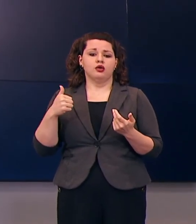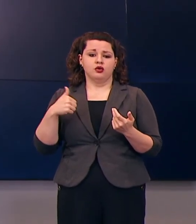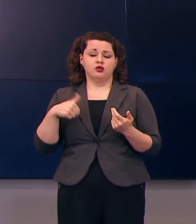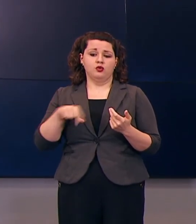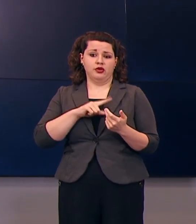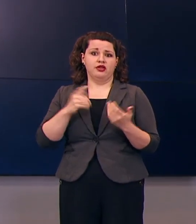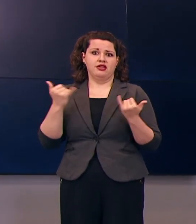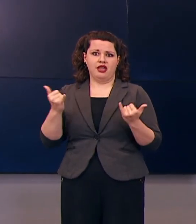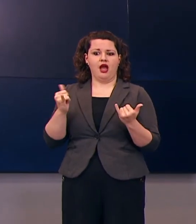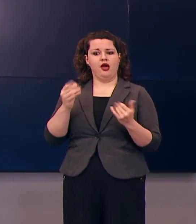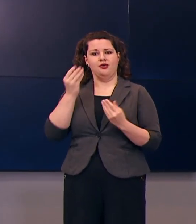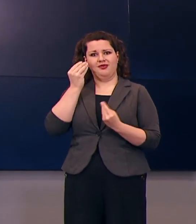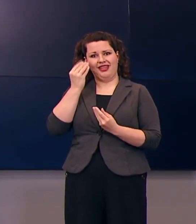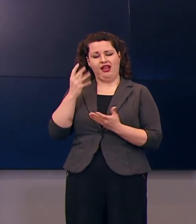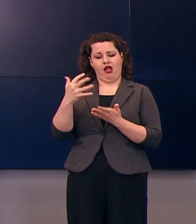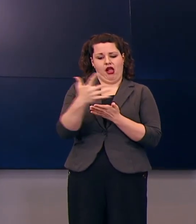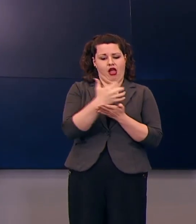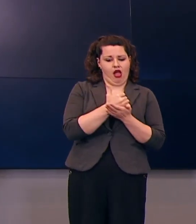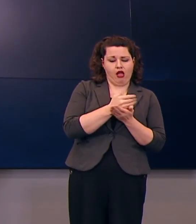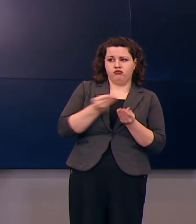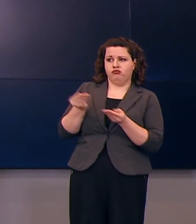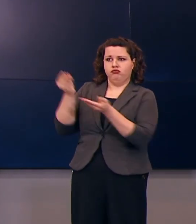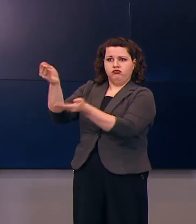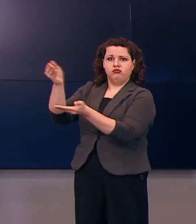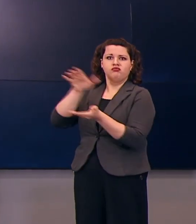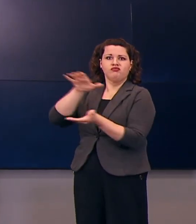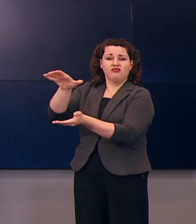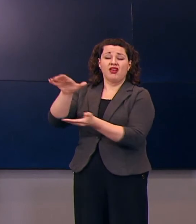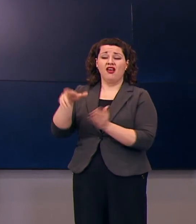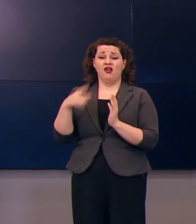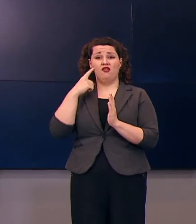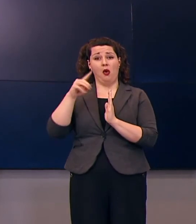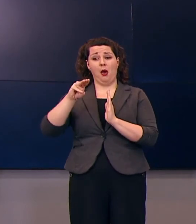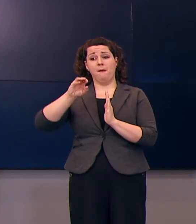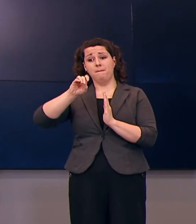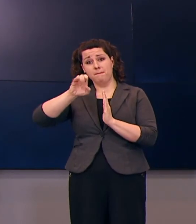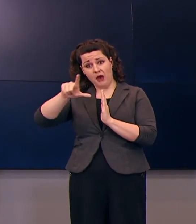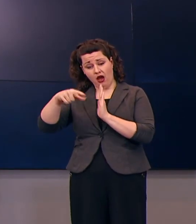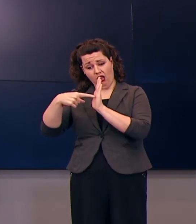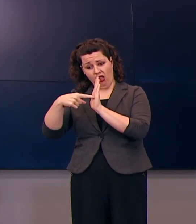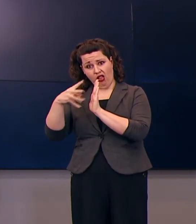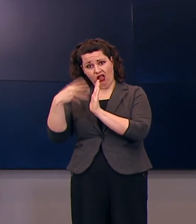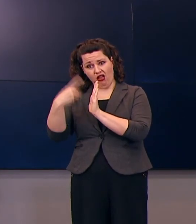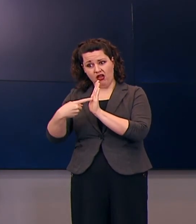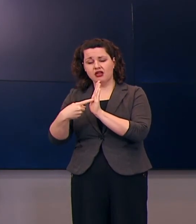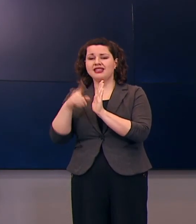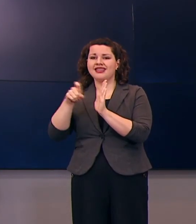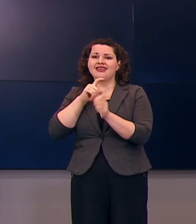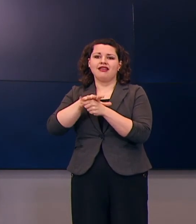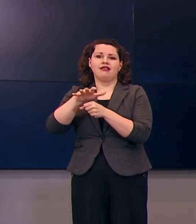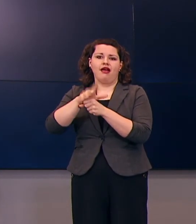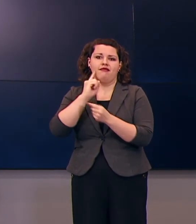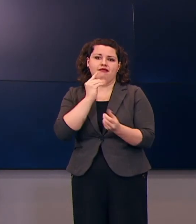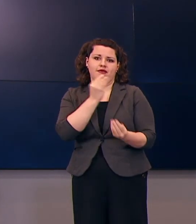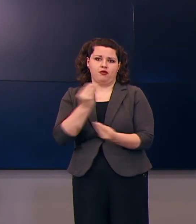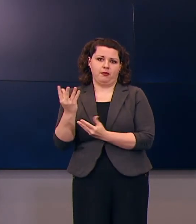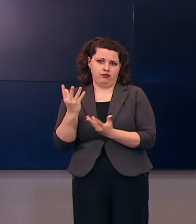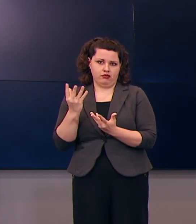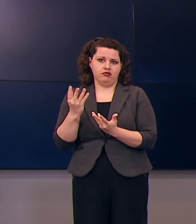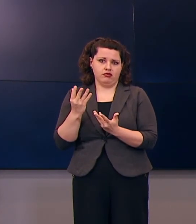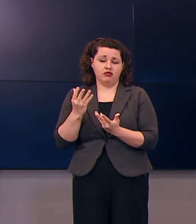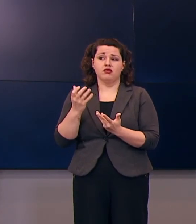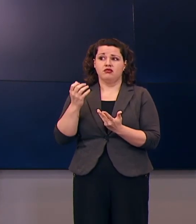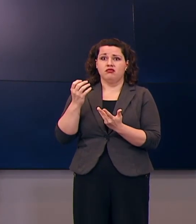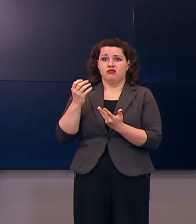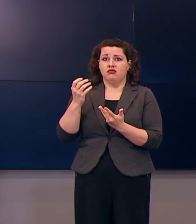ready to provide data. One of the things about modeling is you need a sufficient baseline of data so that any model